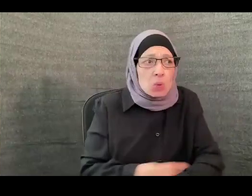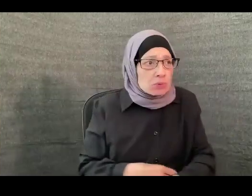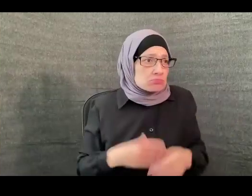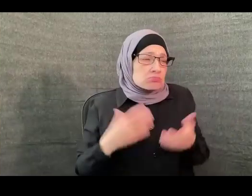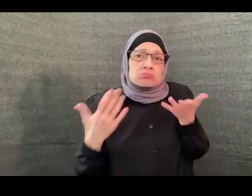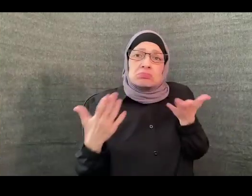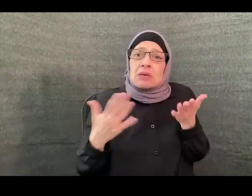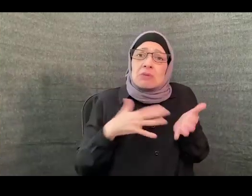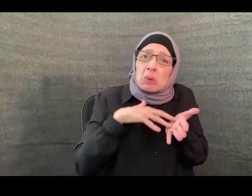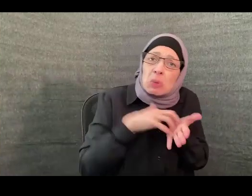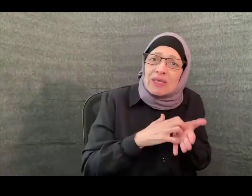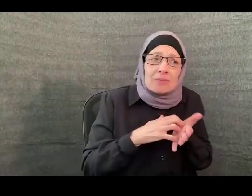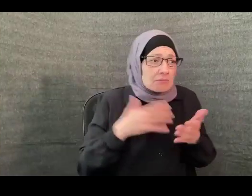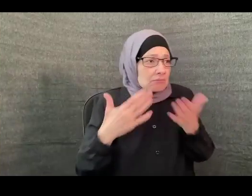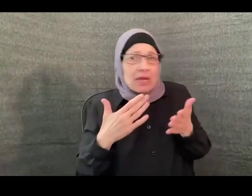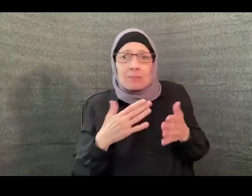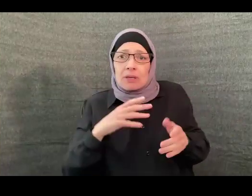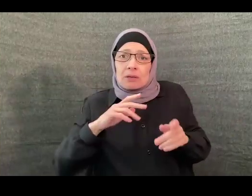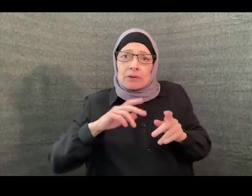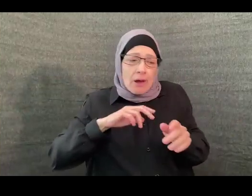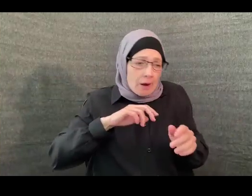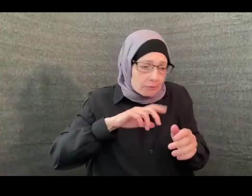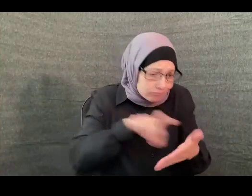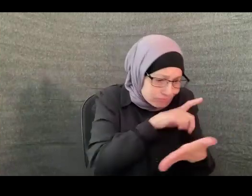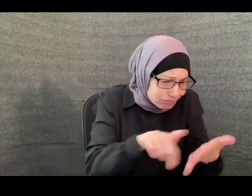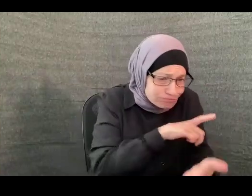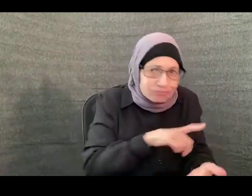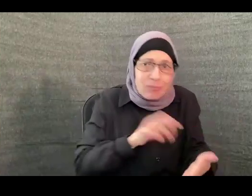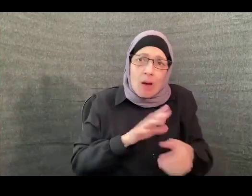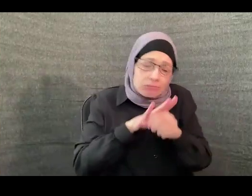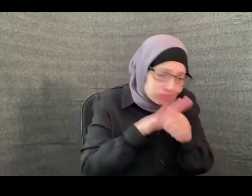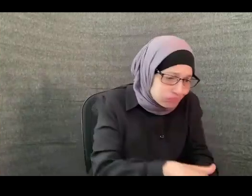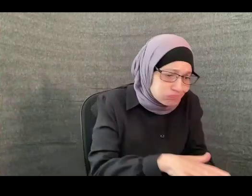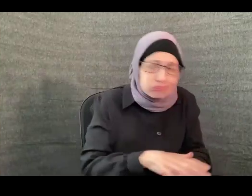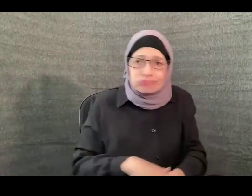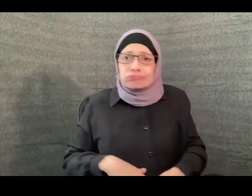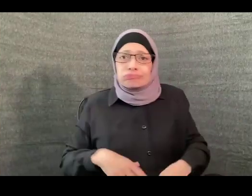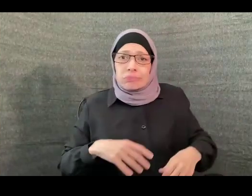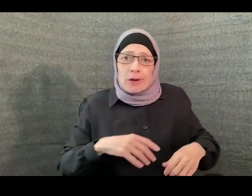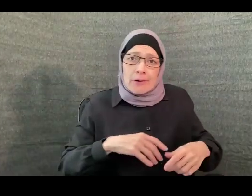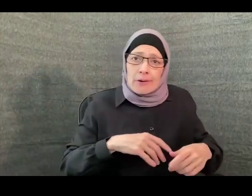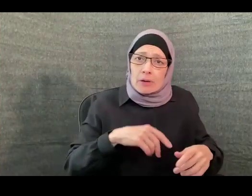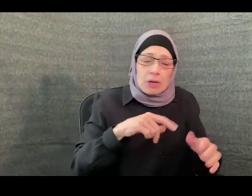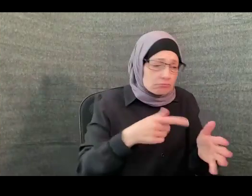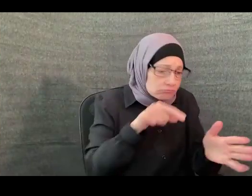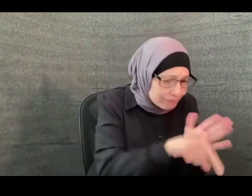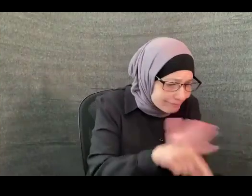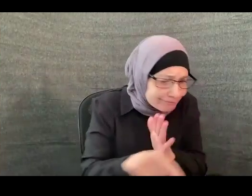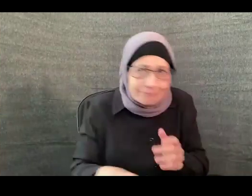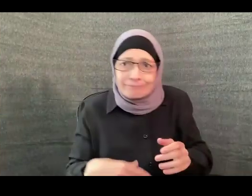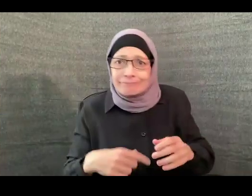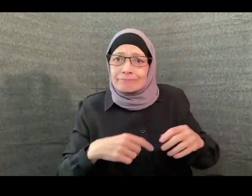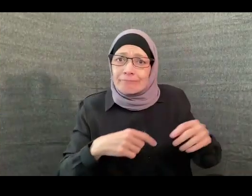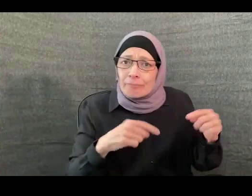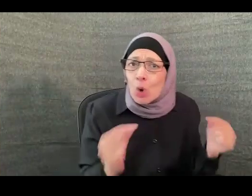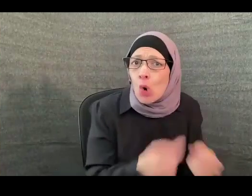helpless, persecuted, militarily defeated, maybe the underdogs,